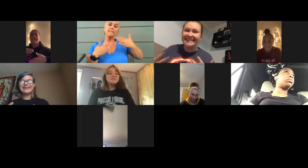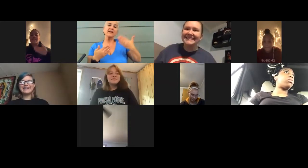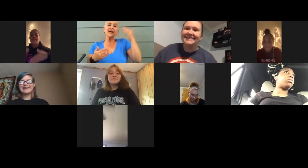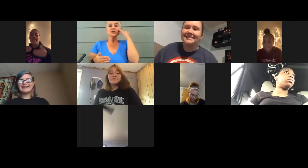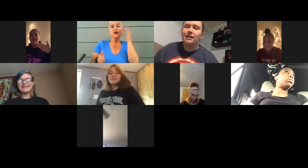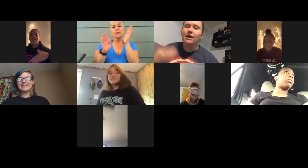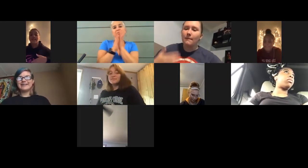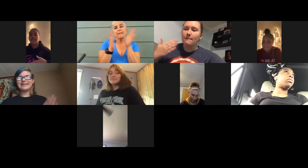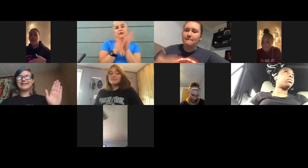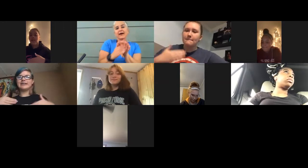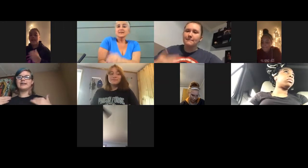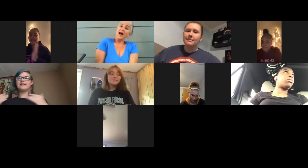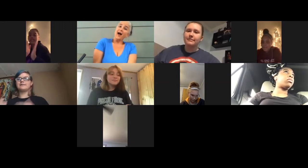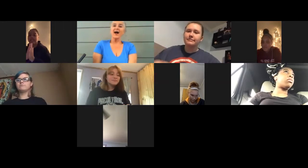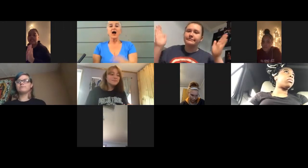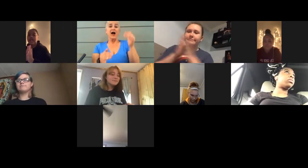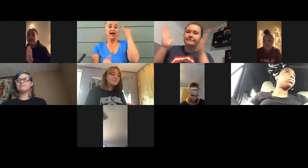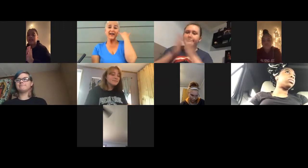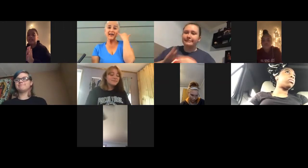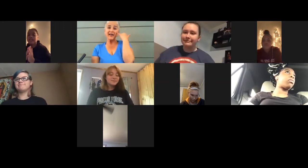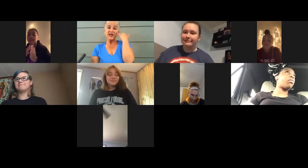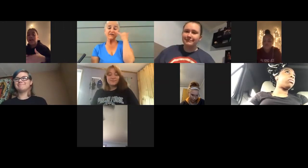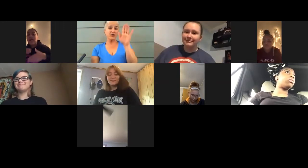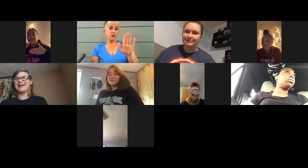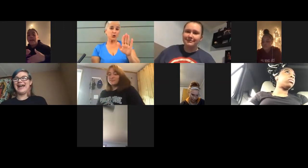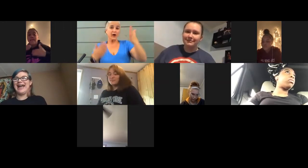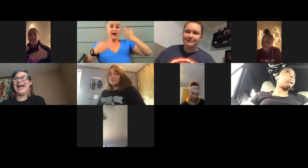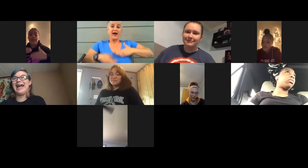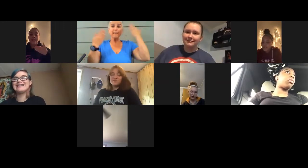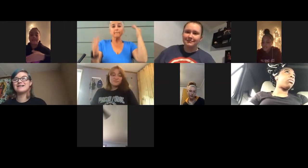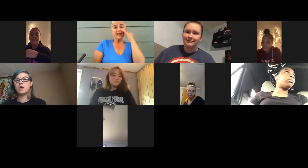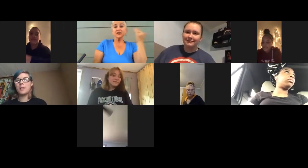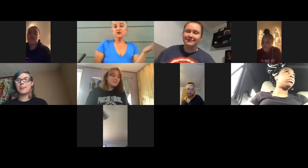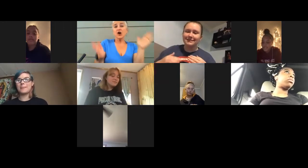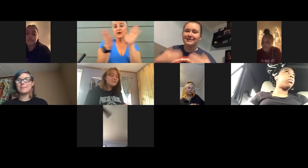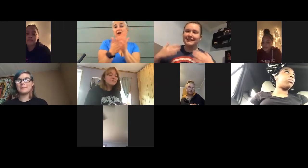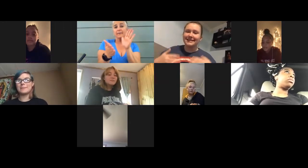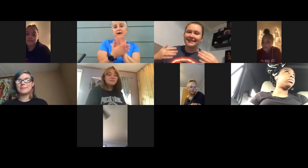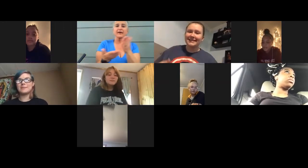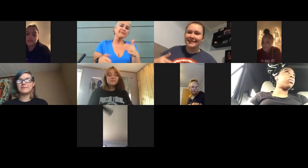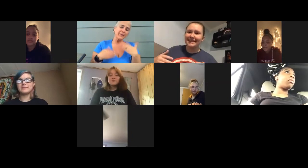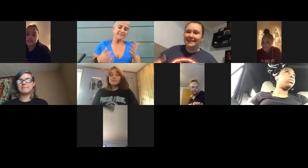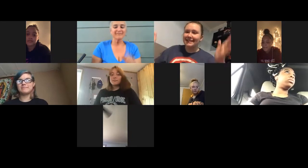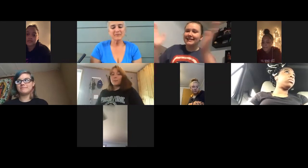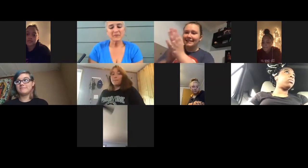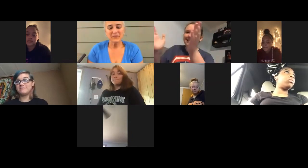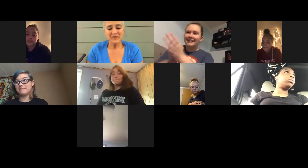If you're happy and you know it, clap your hands. If you're happy and you know it, clap your hands.